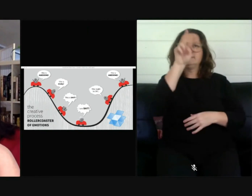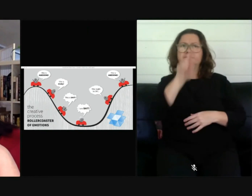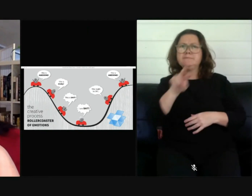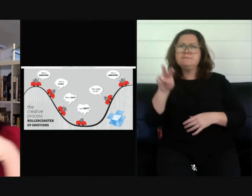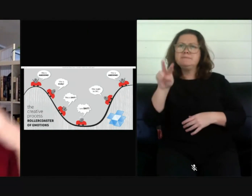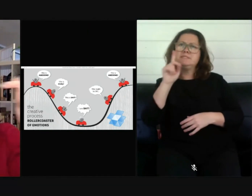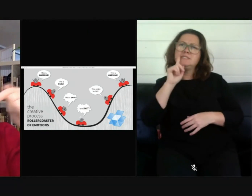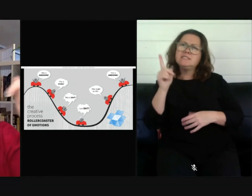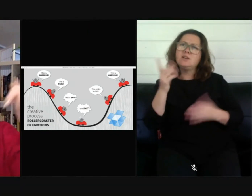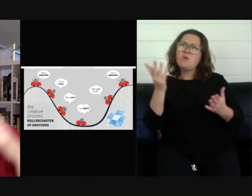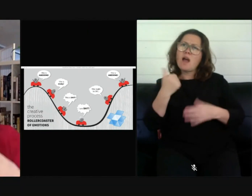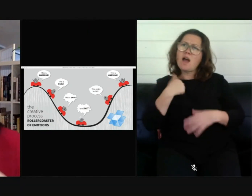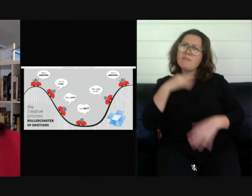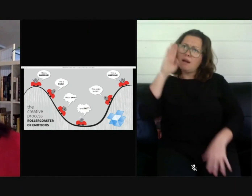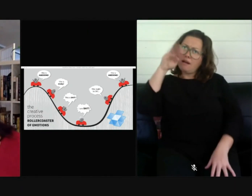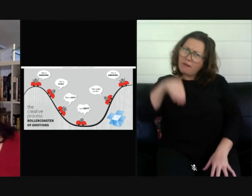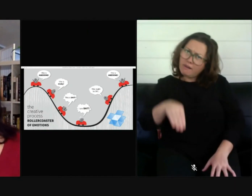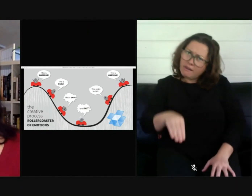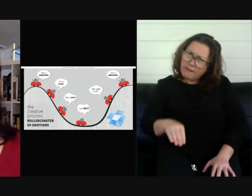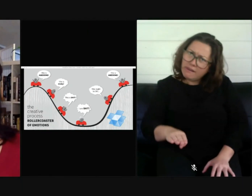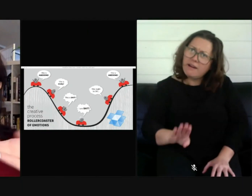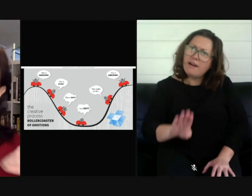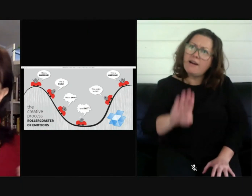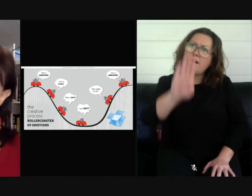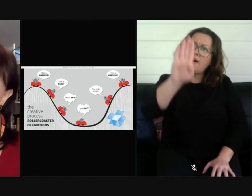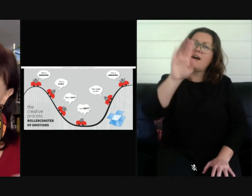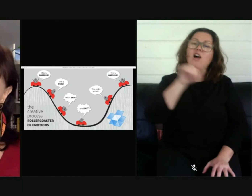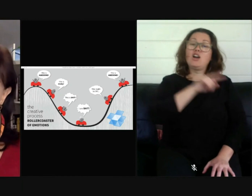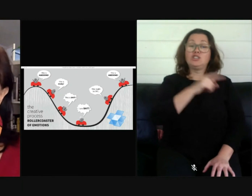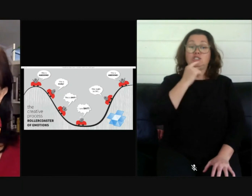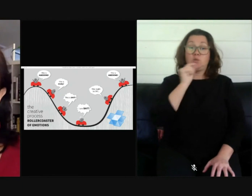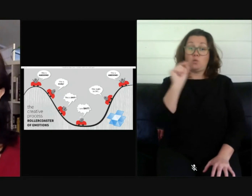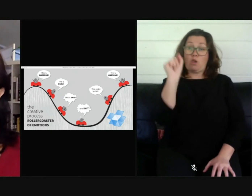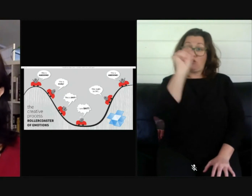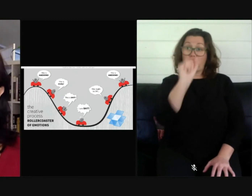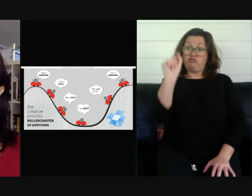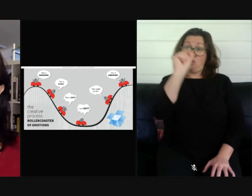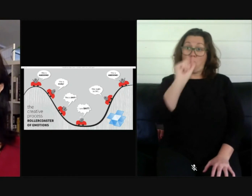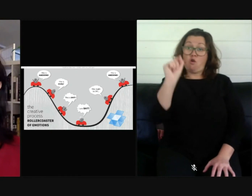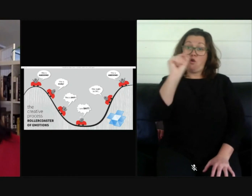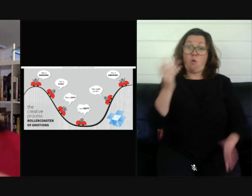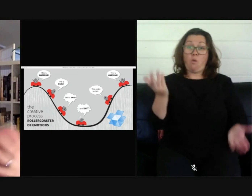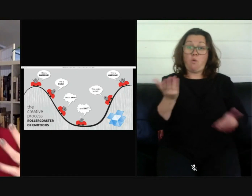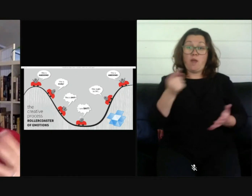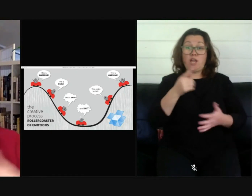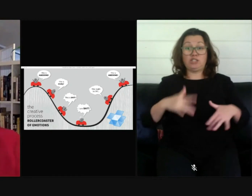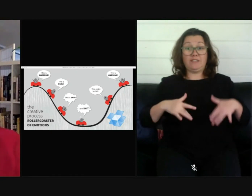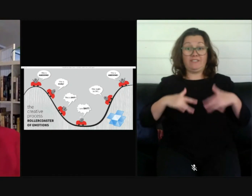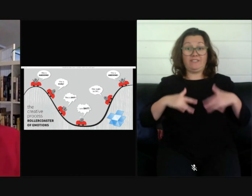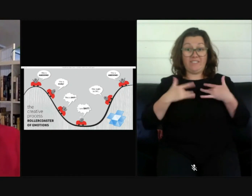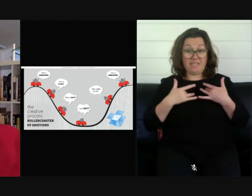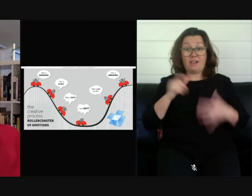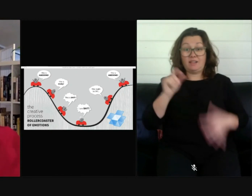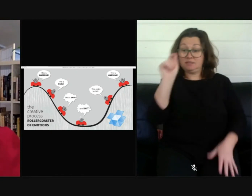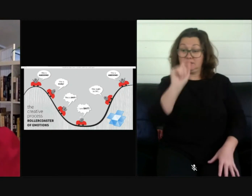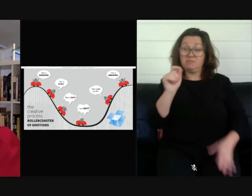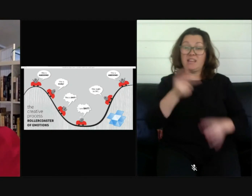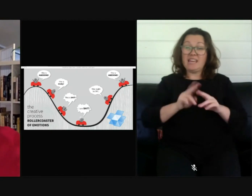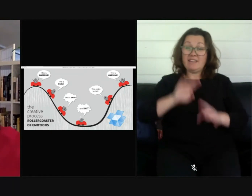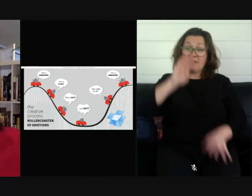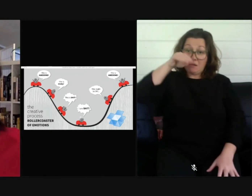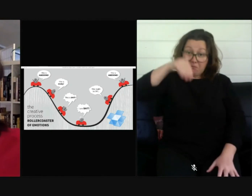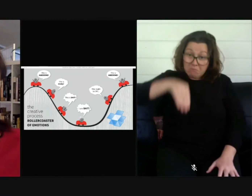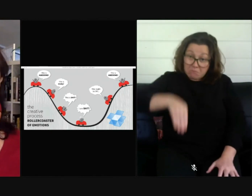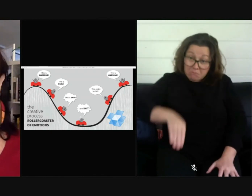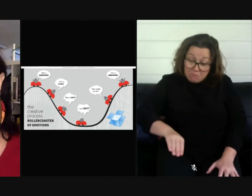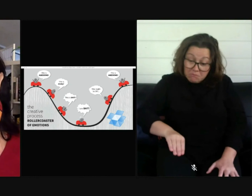know that if she's in the kind of bottom part of the slide, maybe they should keep their distance,